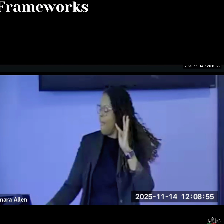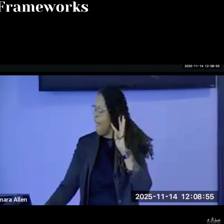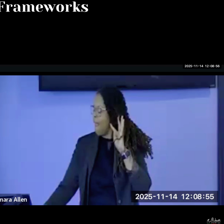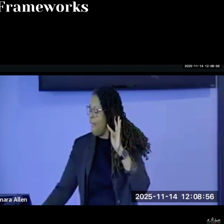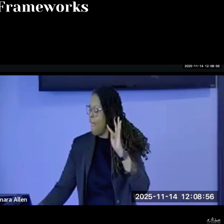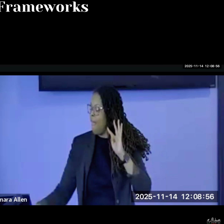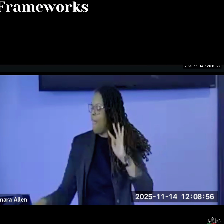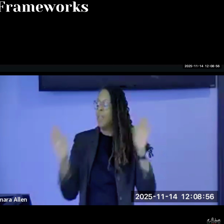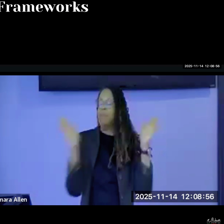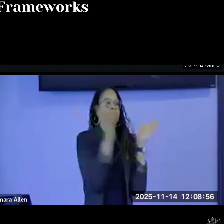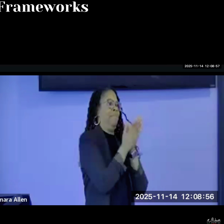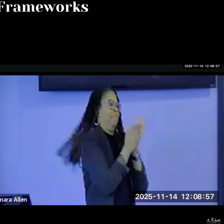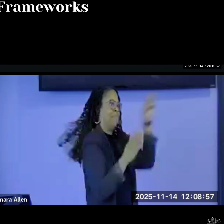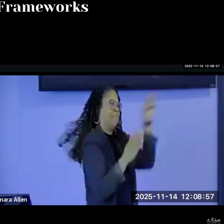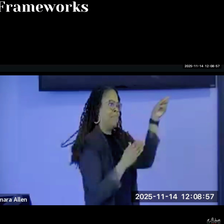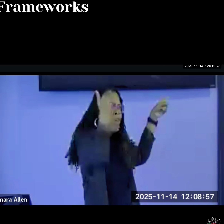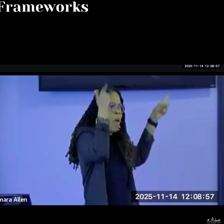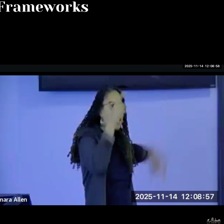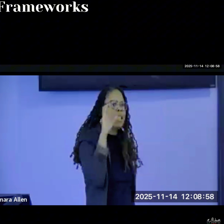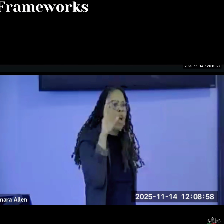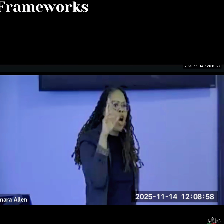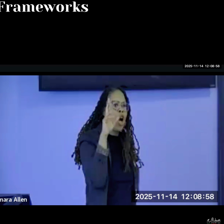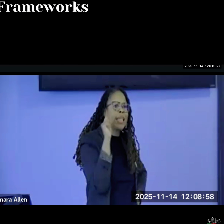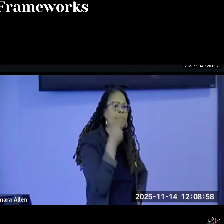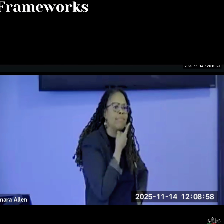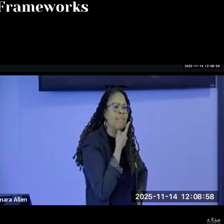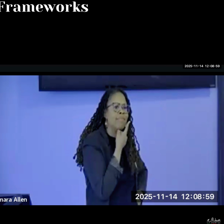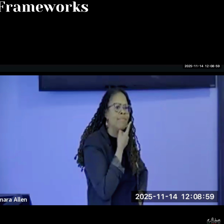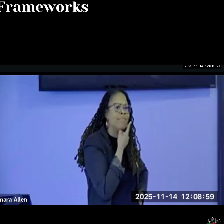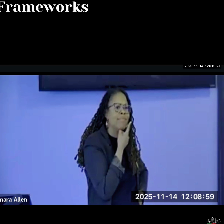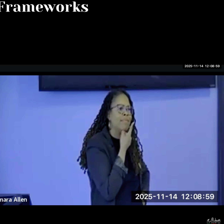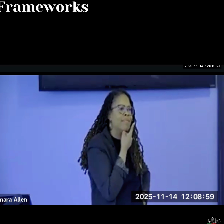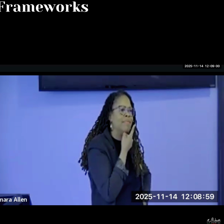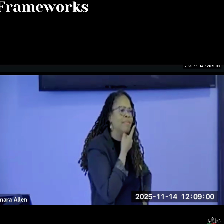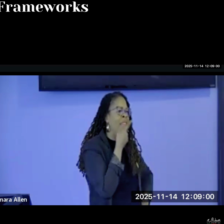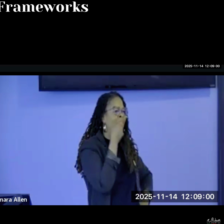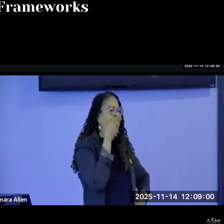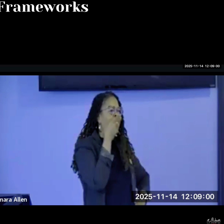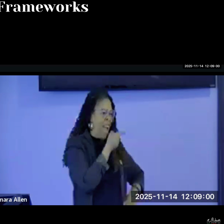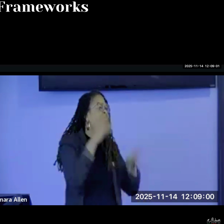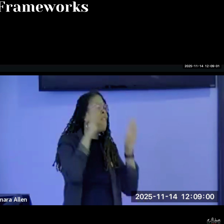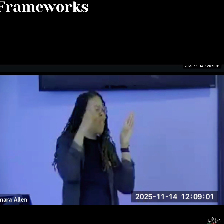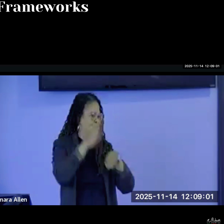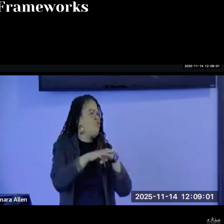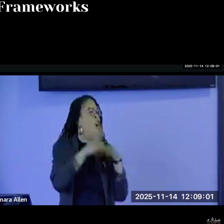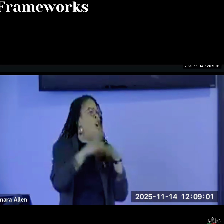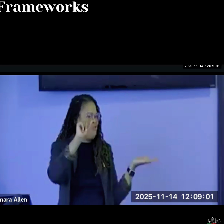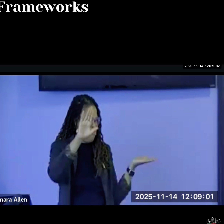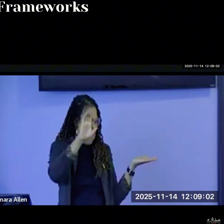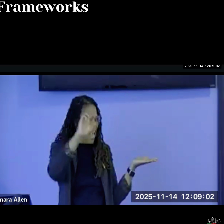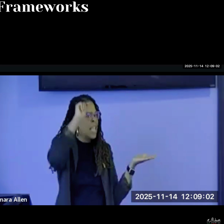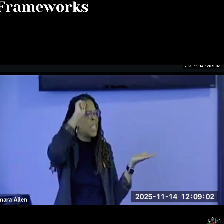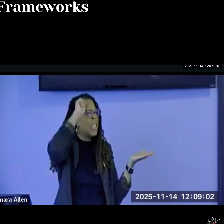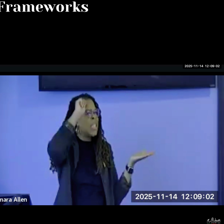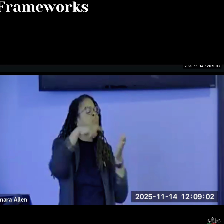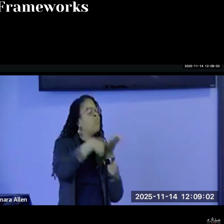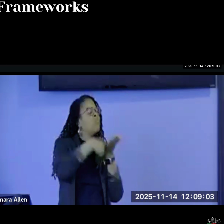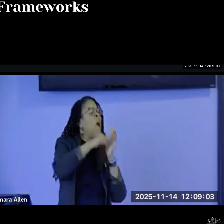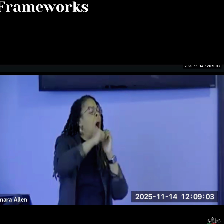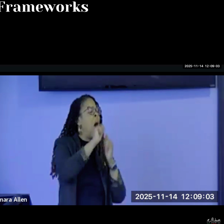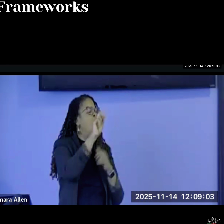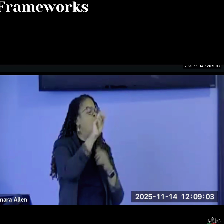general. All right, let's get to my theoretical frameworks. I want to start with critical race theory, also known